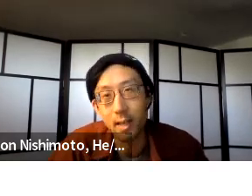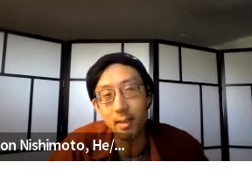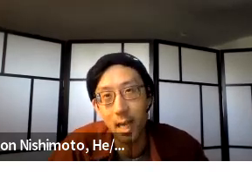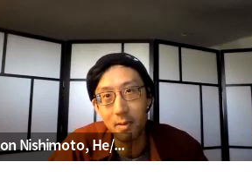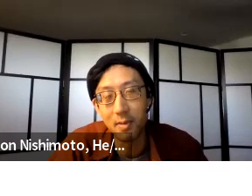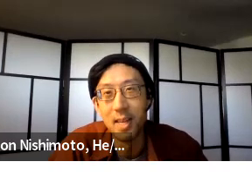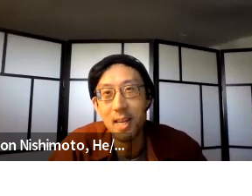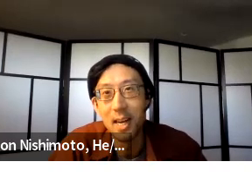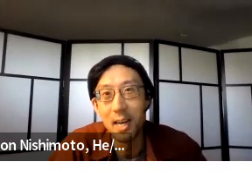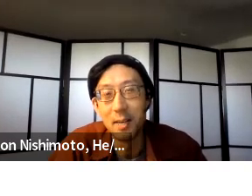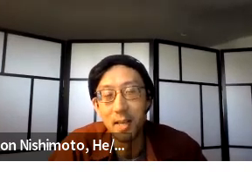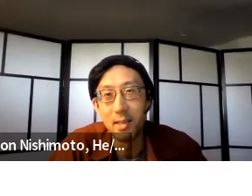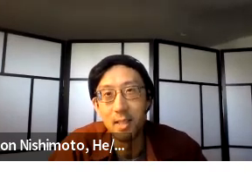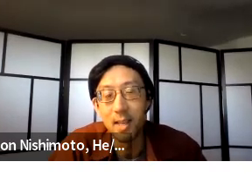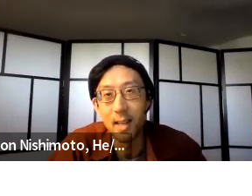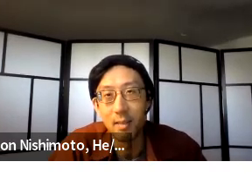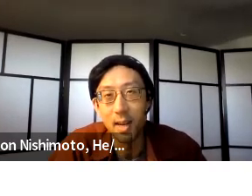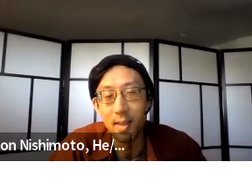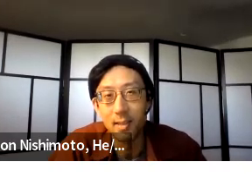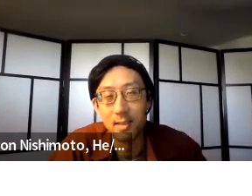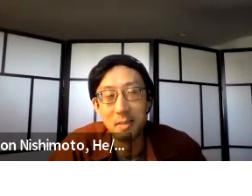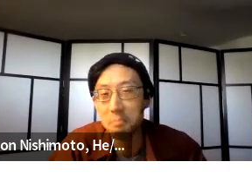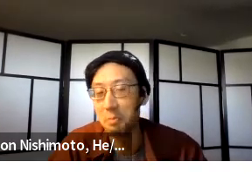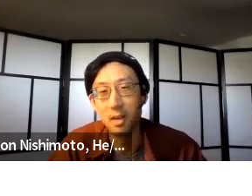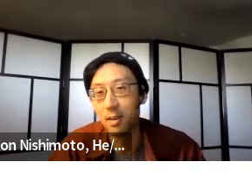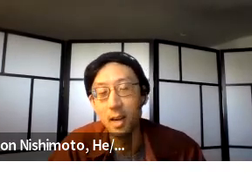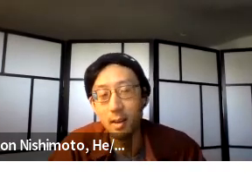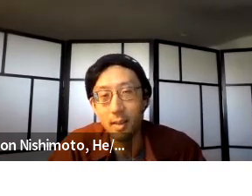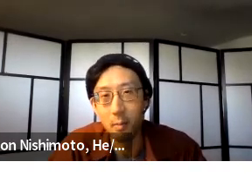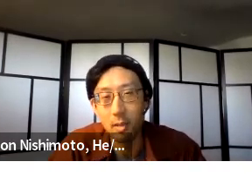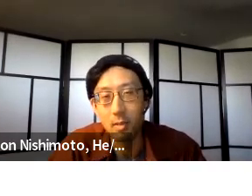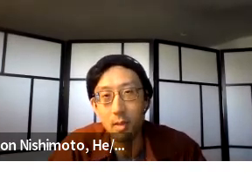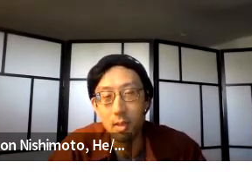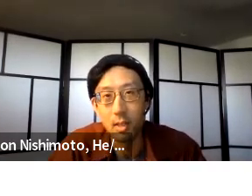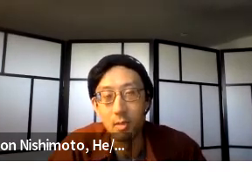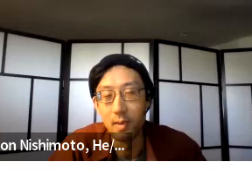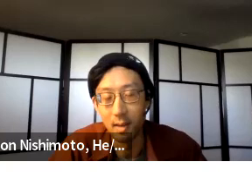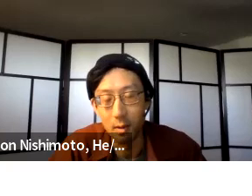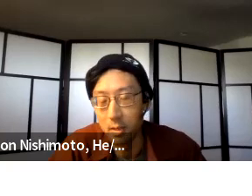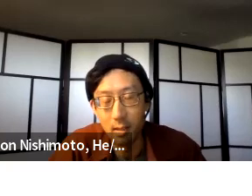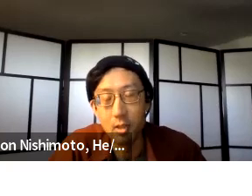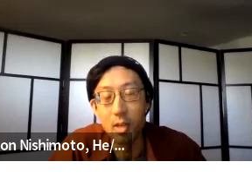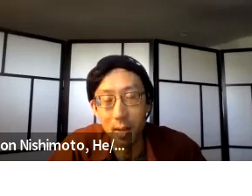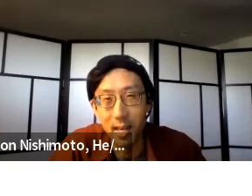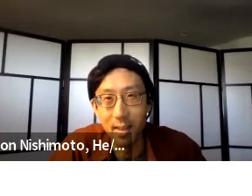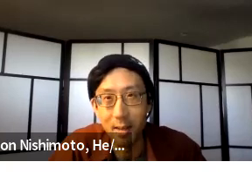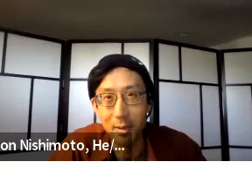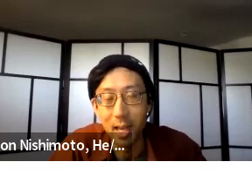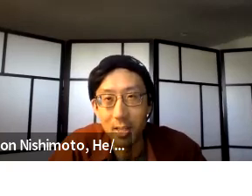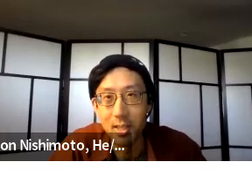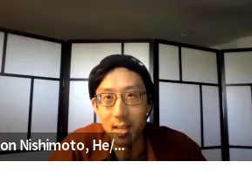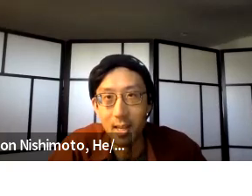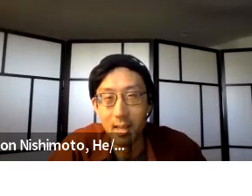is bringing to the table, and just highlight the fact that I think we're just really trying to, again, one of the things is streamlining